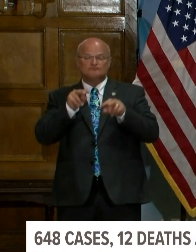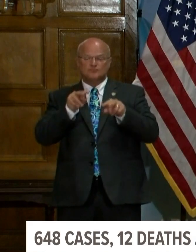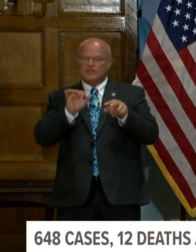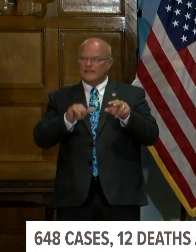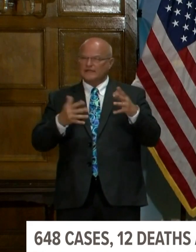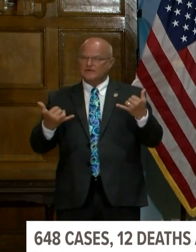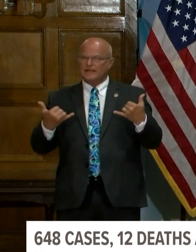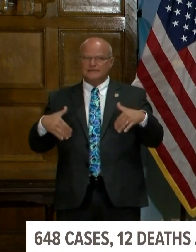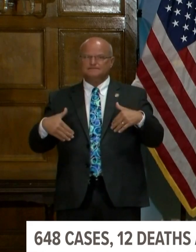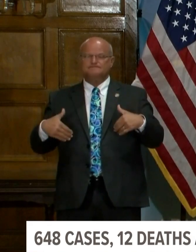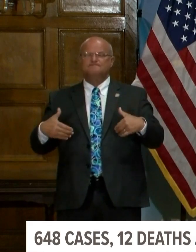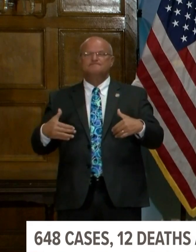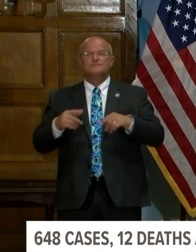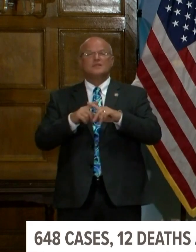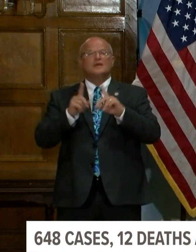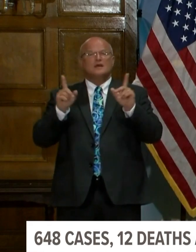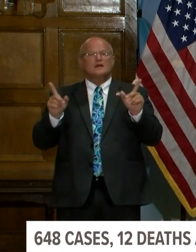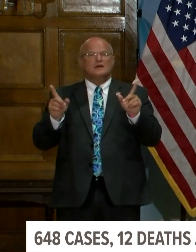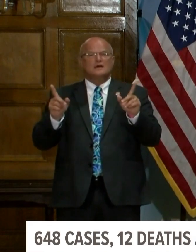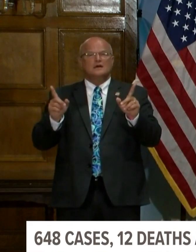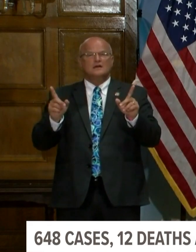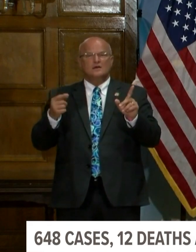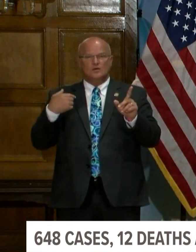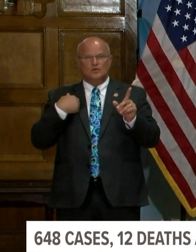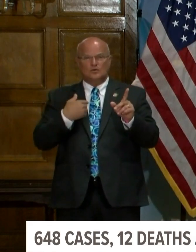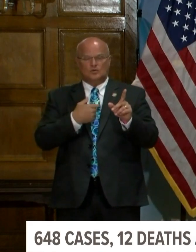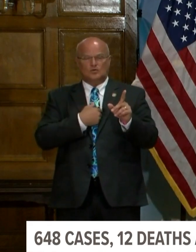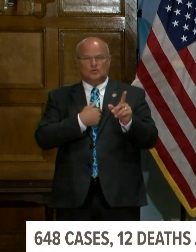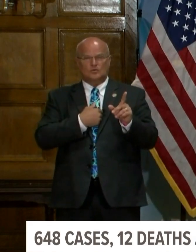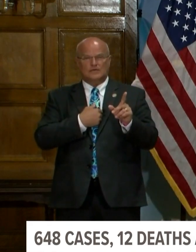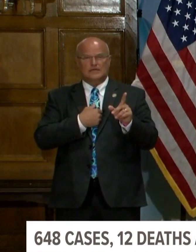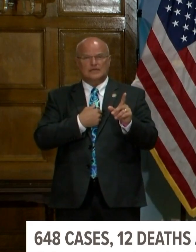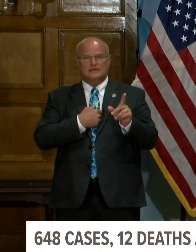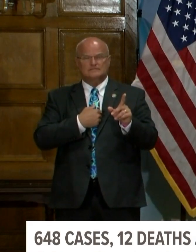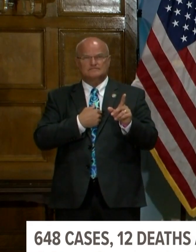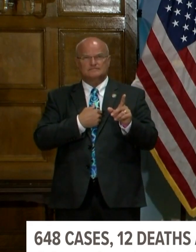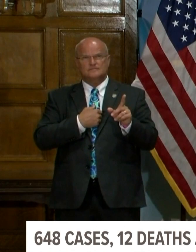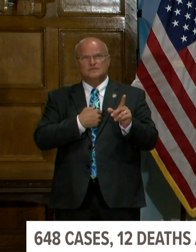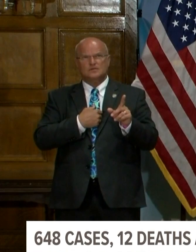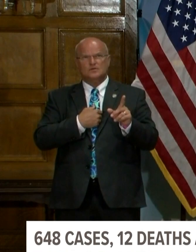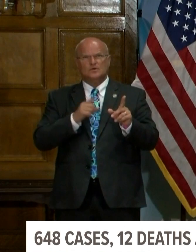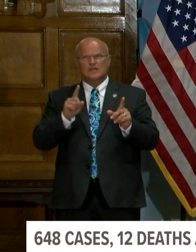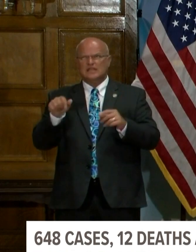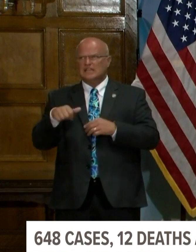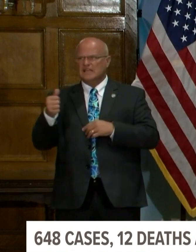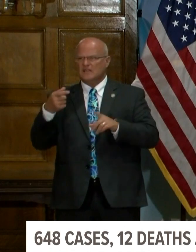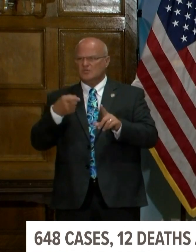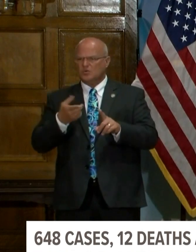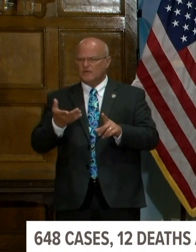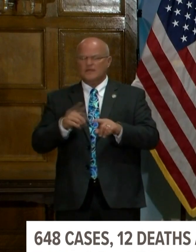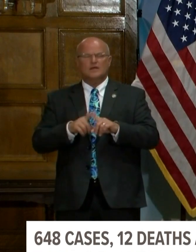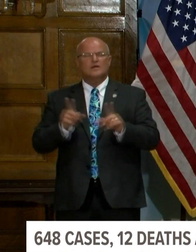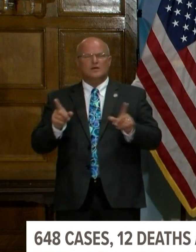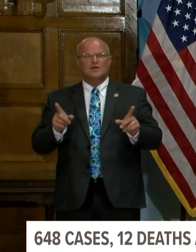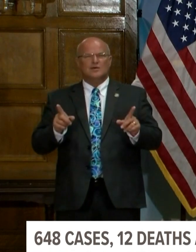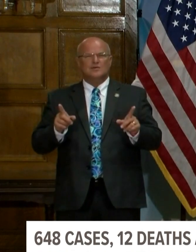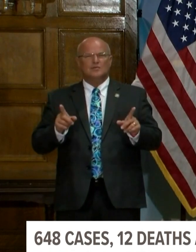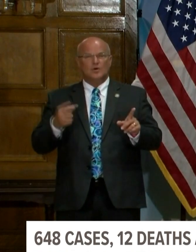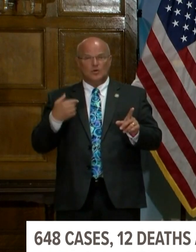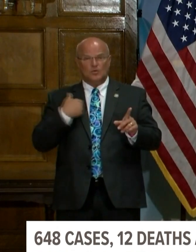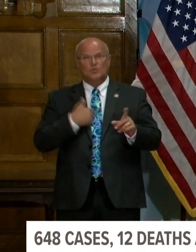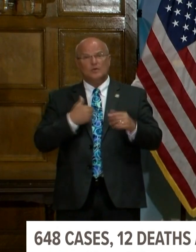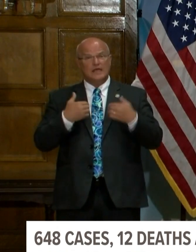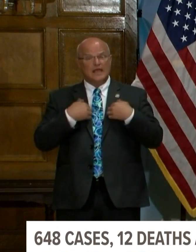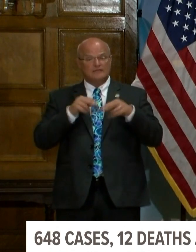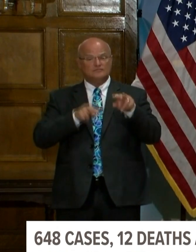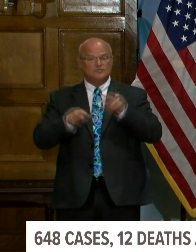look at that. I was trying to think whether there was any other point there, but we